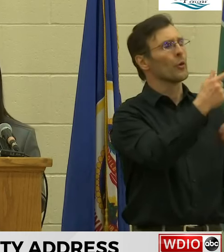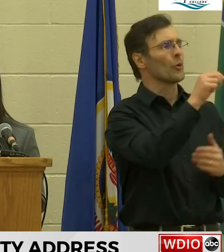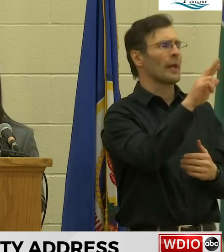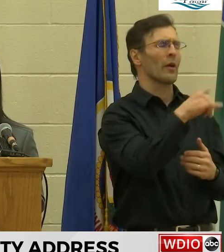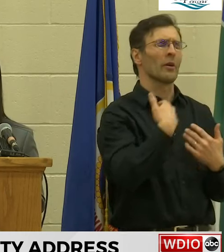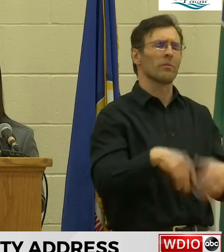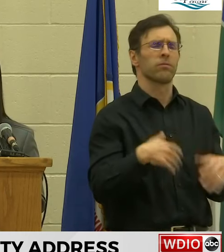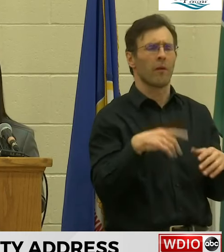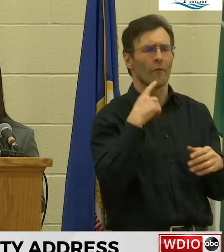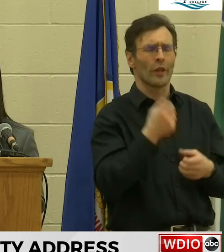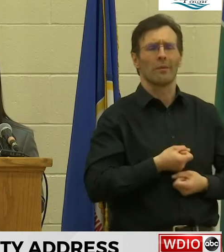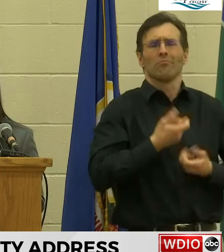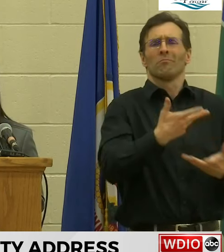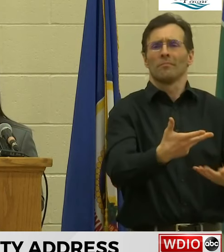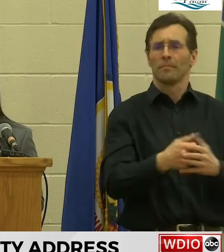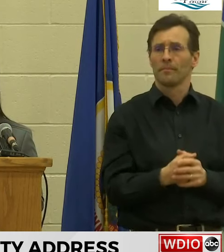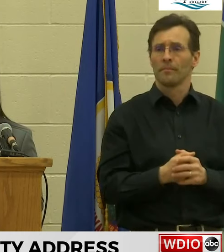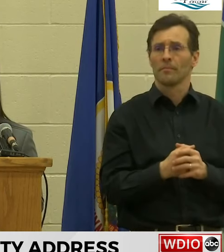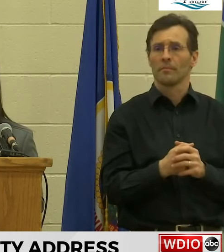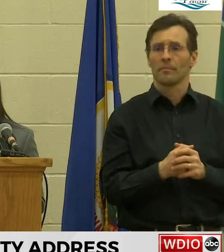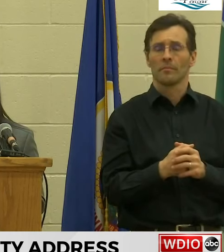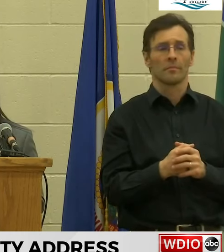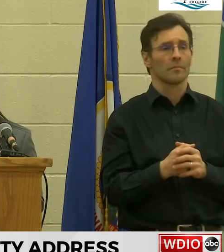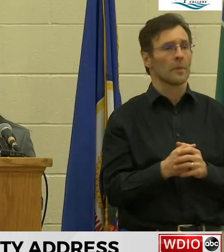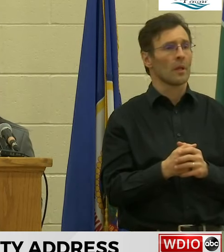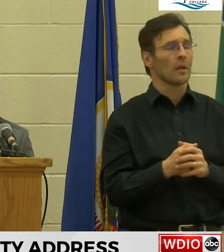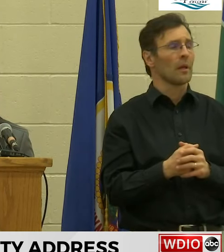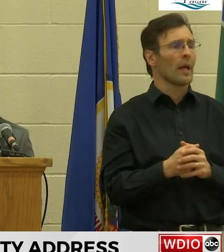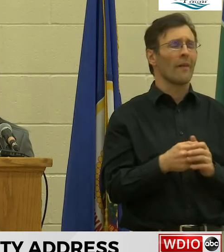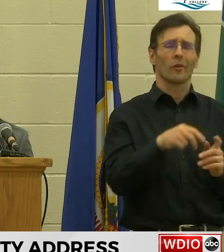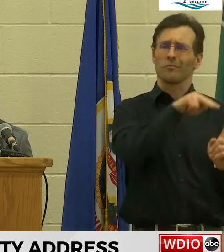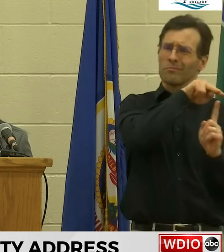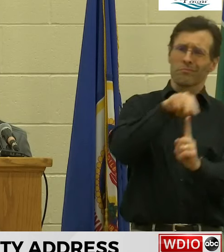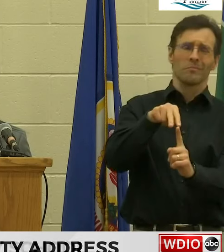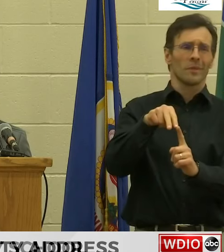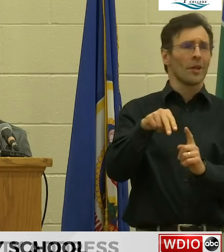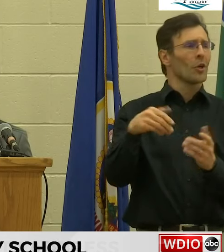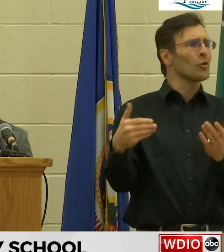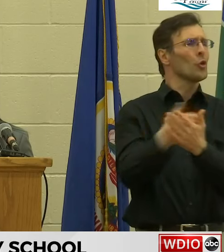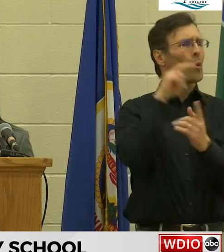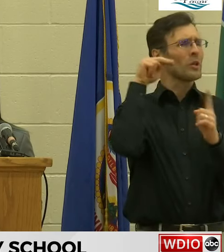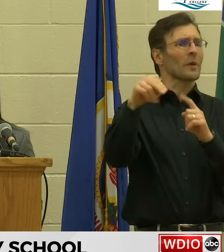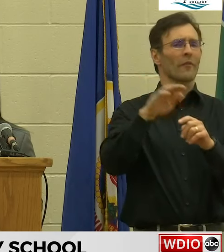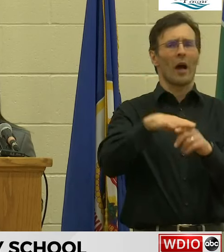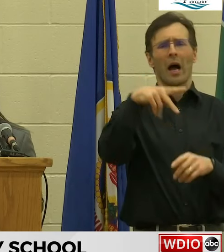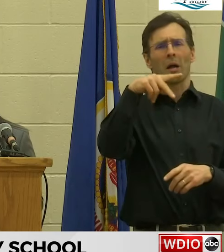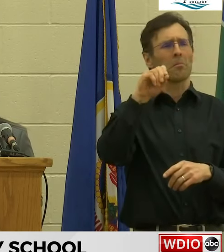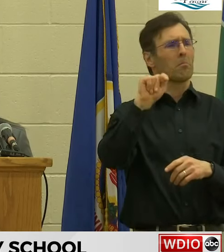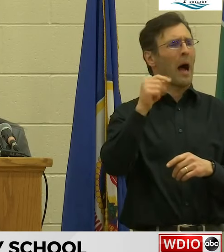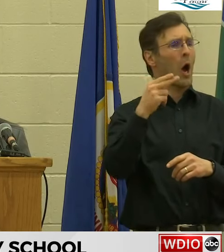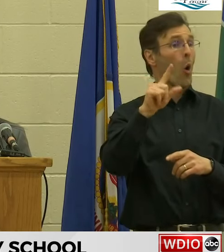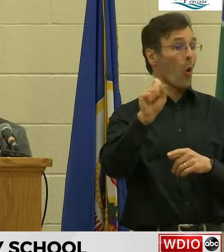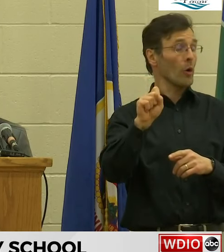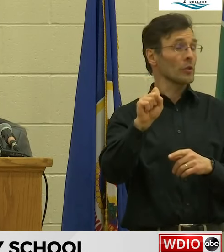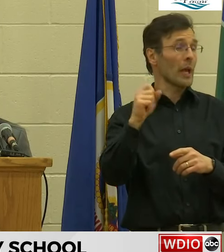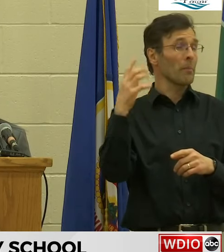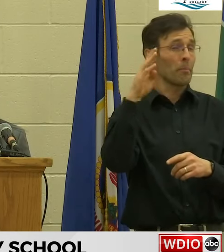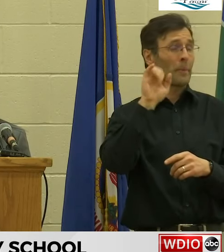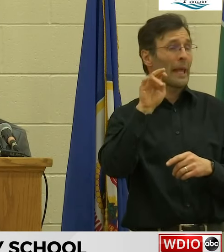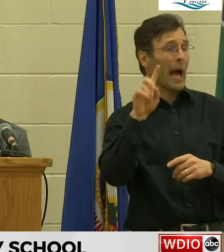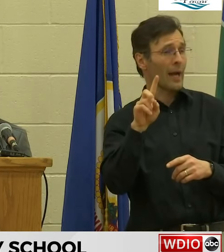Gary, for that reading and for shining new and deep perspective on potholes and beyond. That was truly